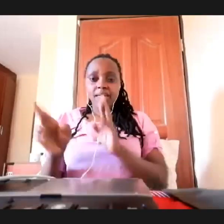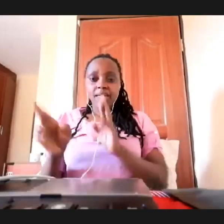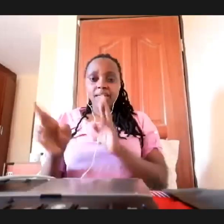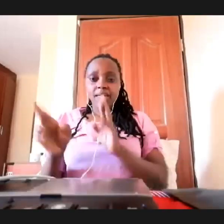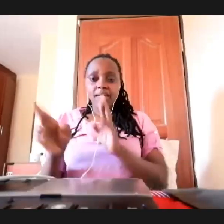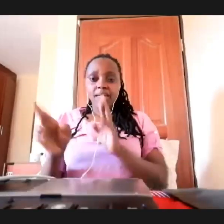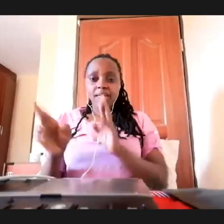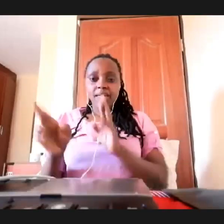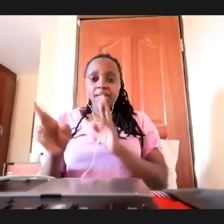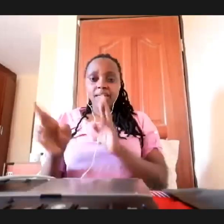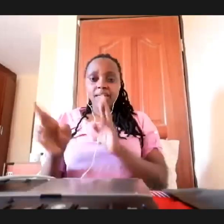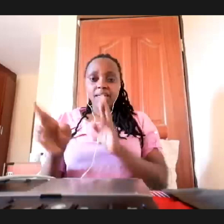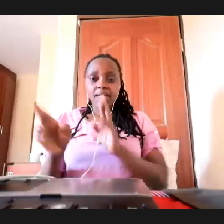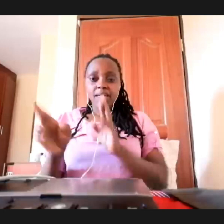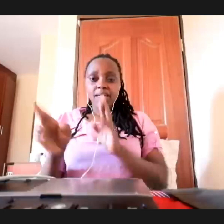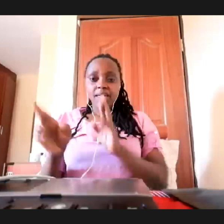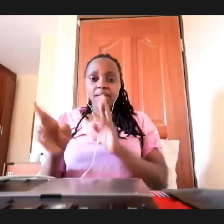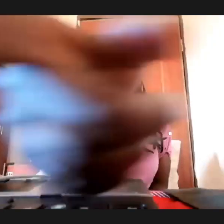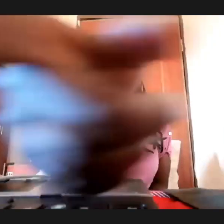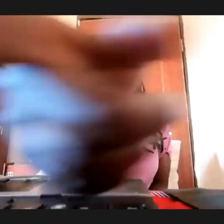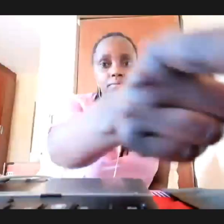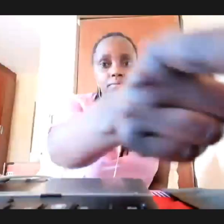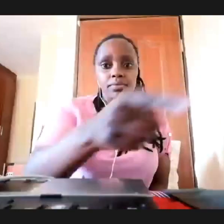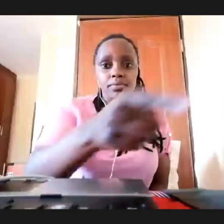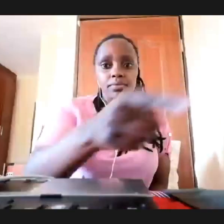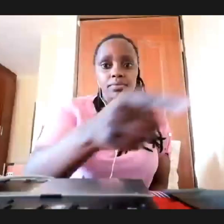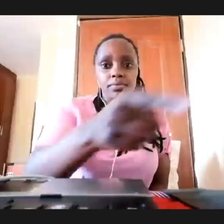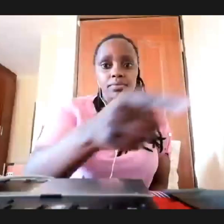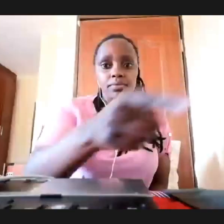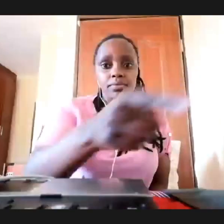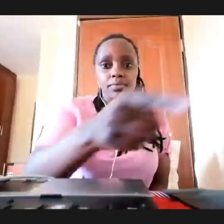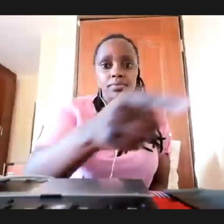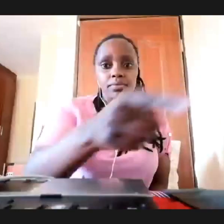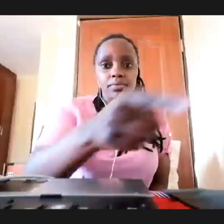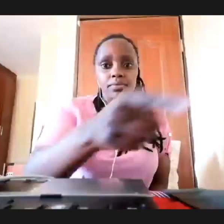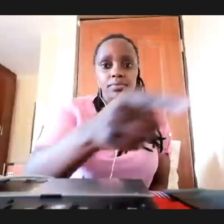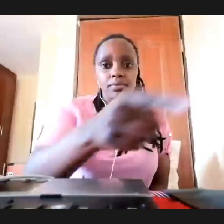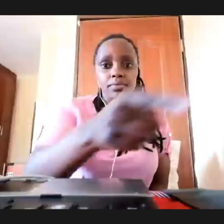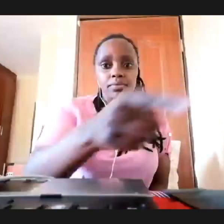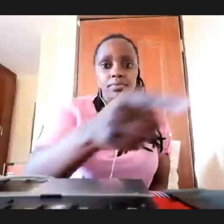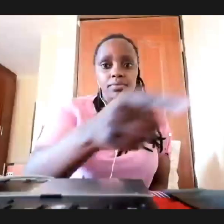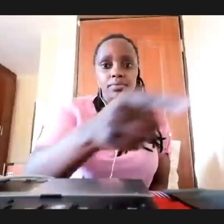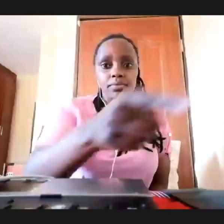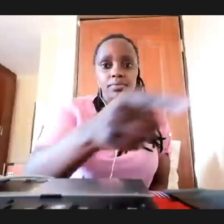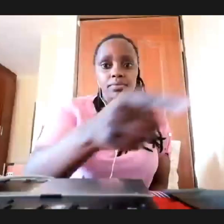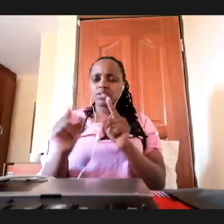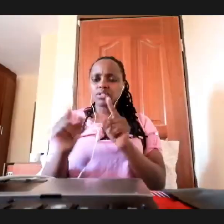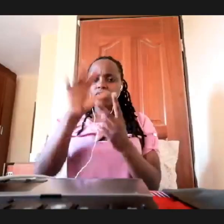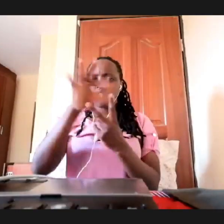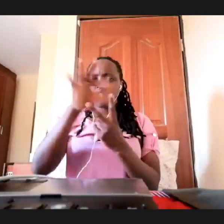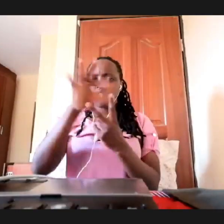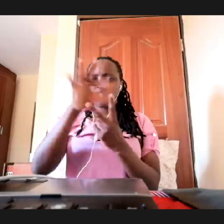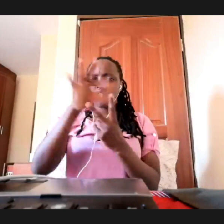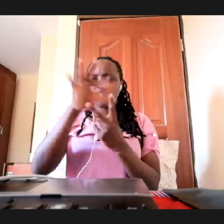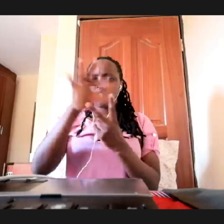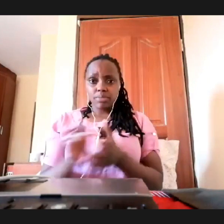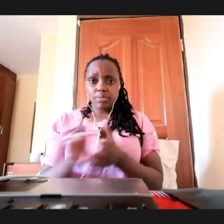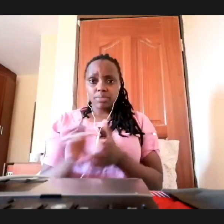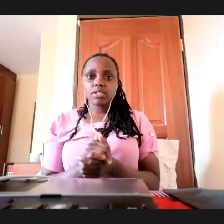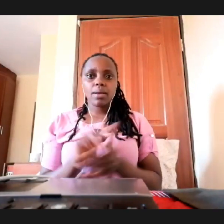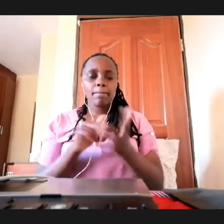we submitted, it looked like a junior report of the alternative